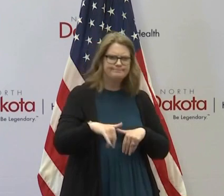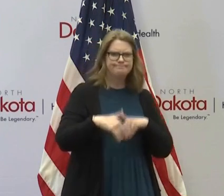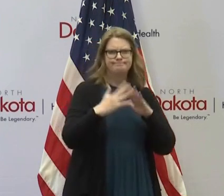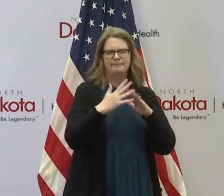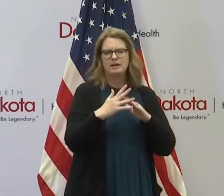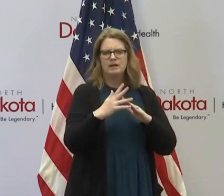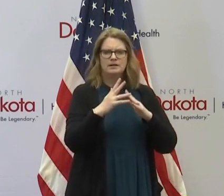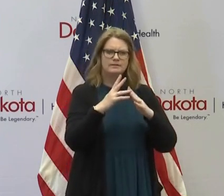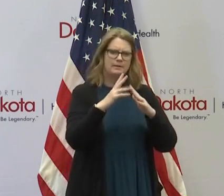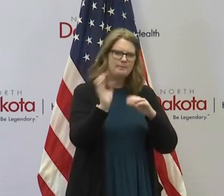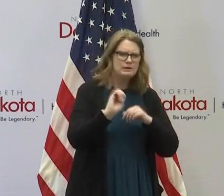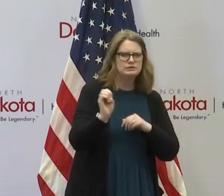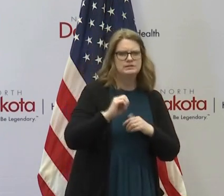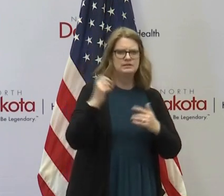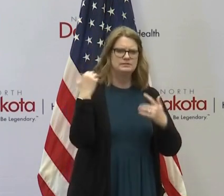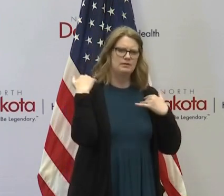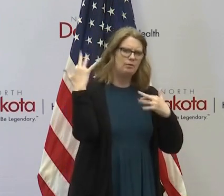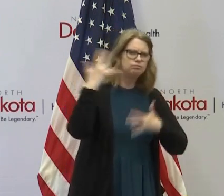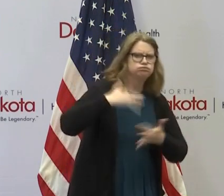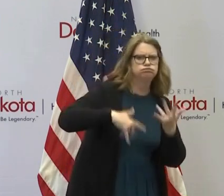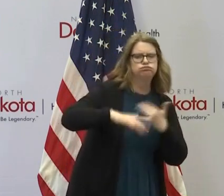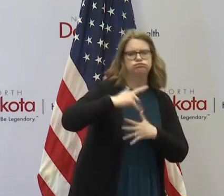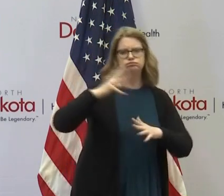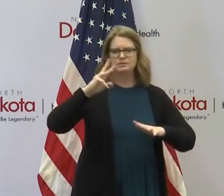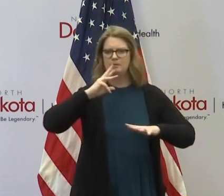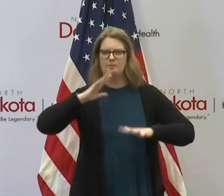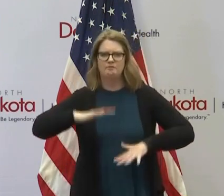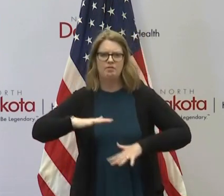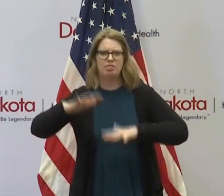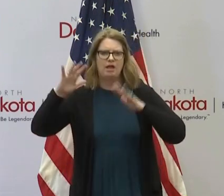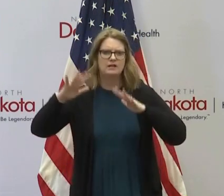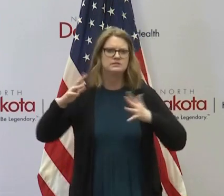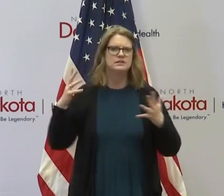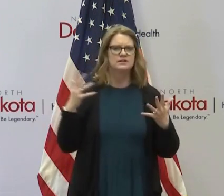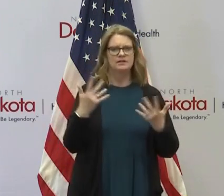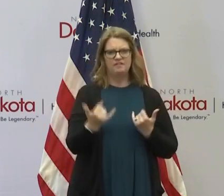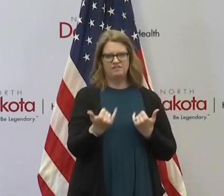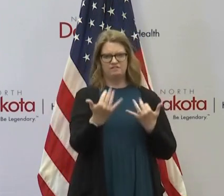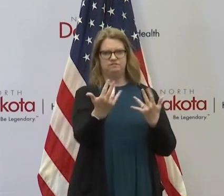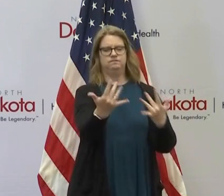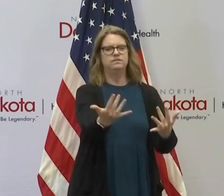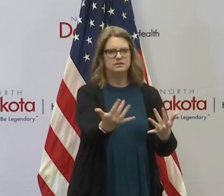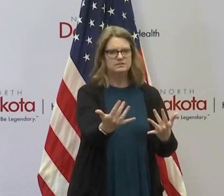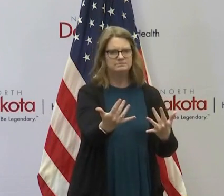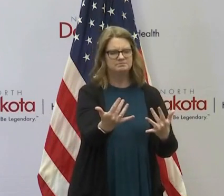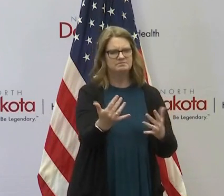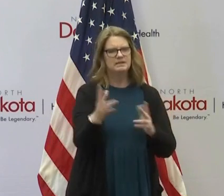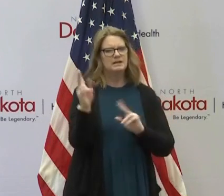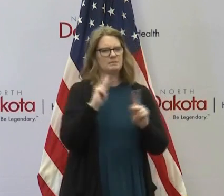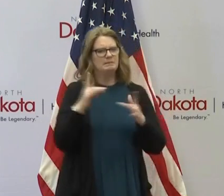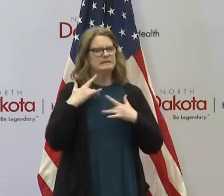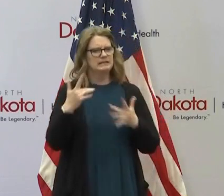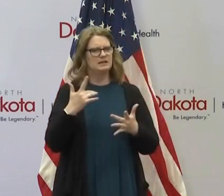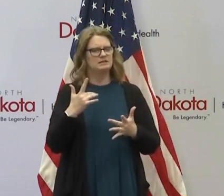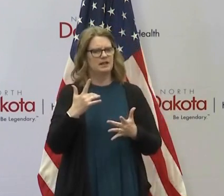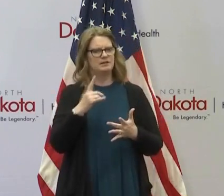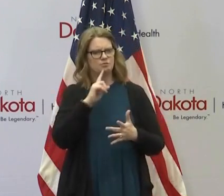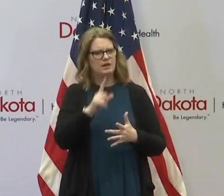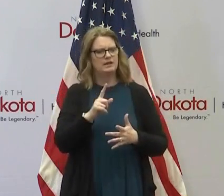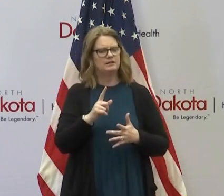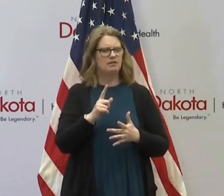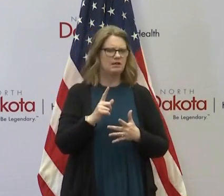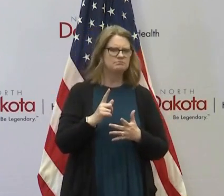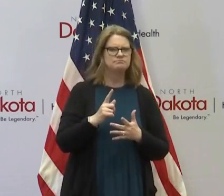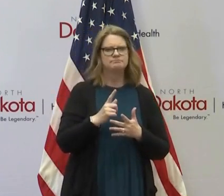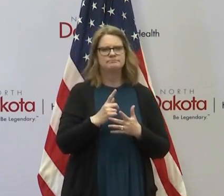floods or blizzards or fires, North Dakotans, it often brings out the best of people in our state. And this pandemic has been no